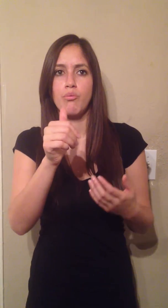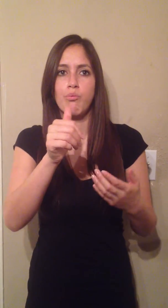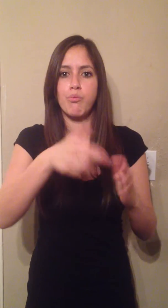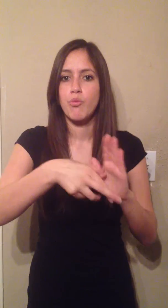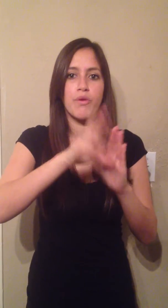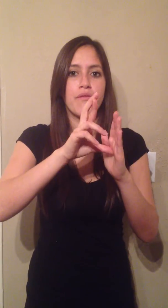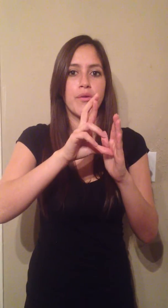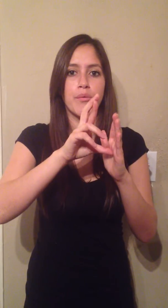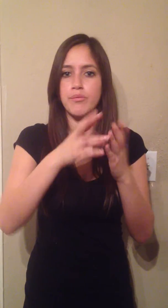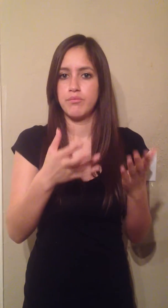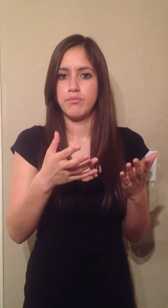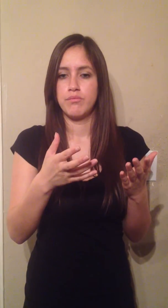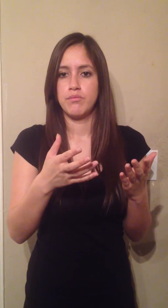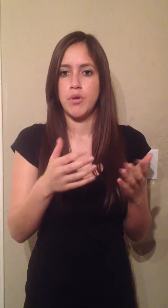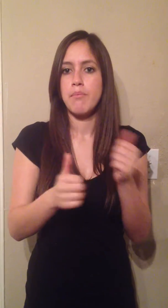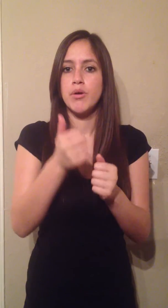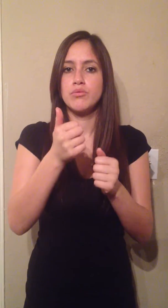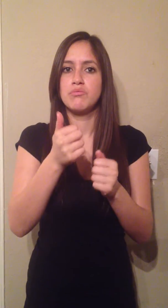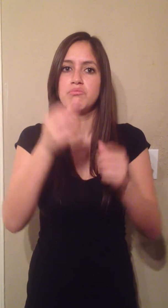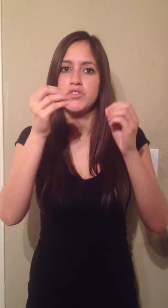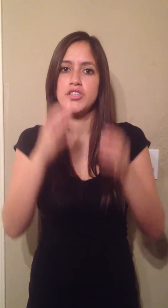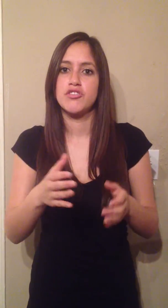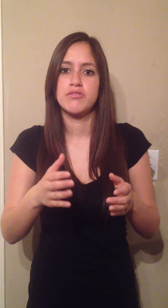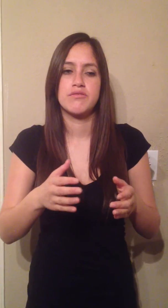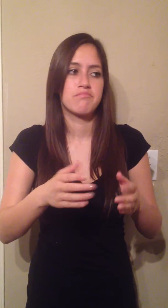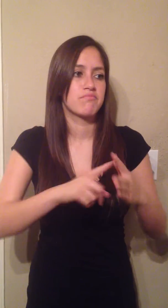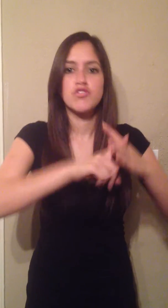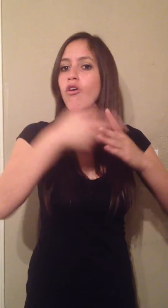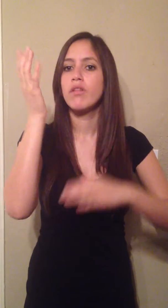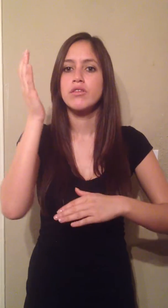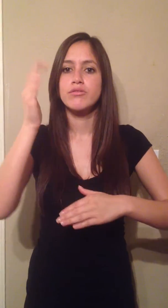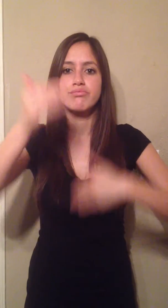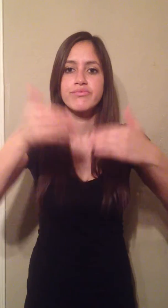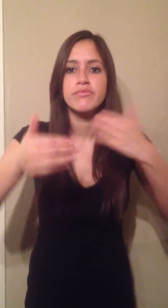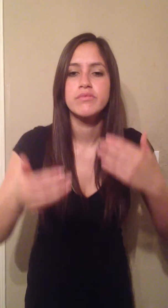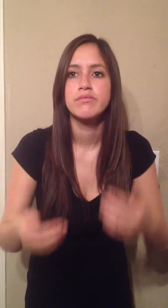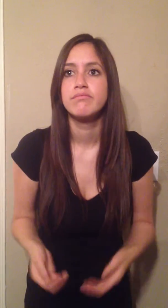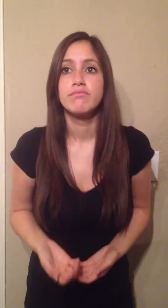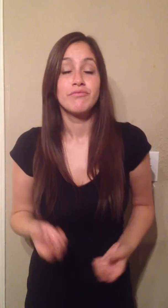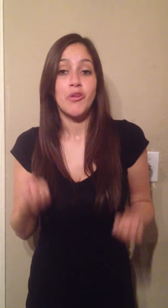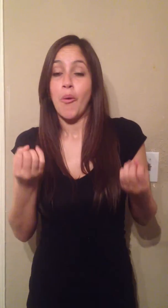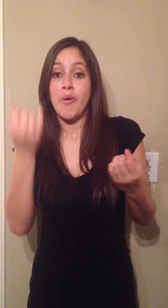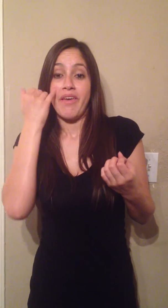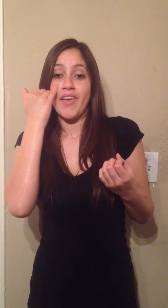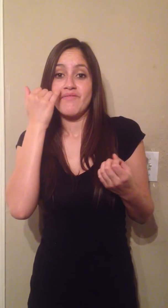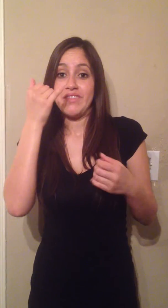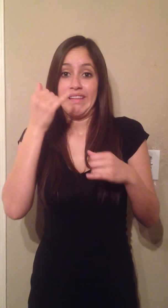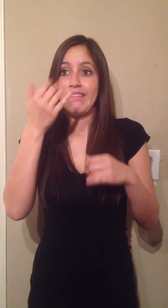ground running right where they left off the time before. If it's been 5 days, if it's been a week since you were in there last time, it's